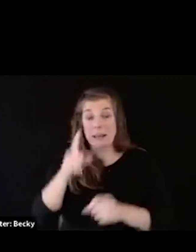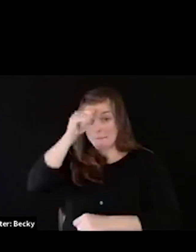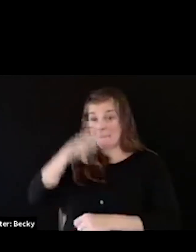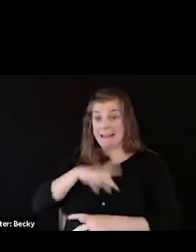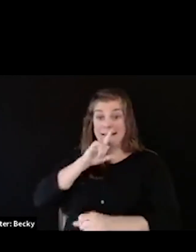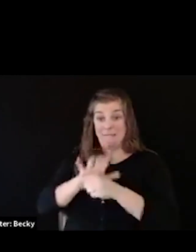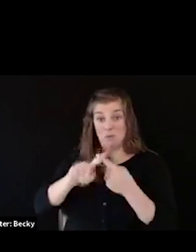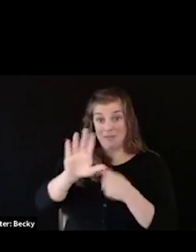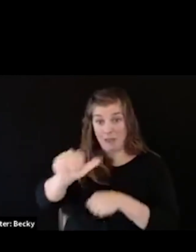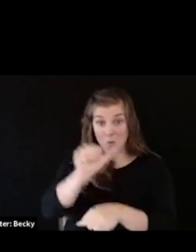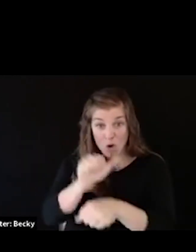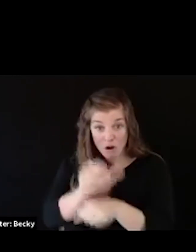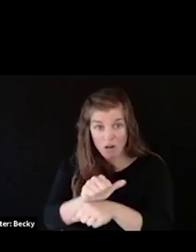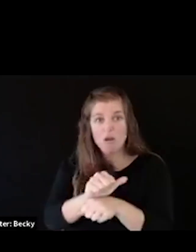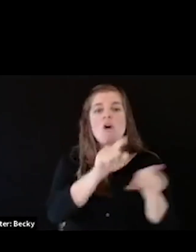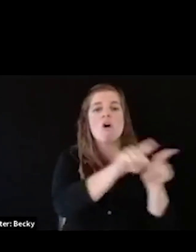also to be committed to